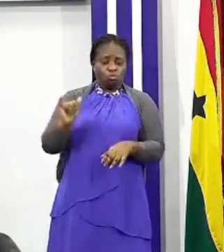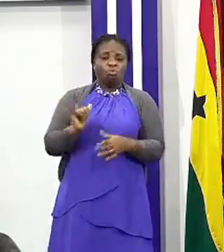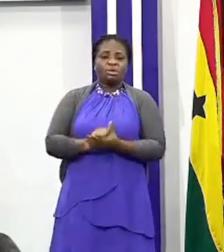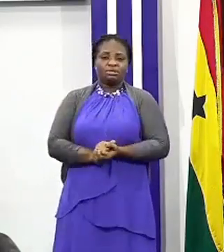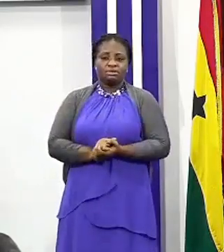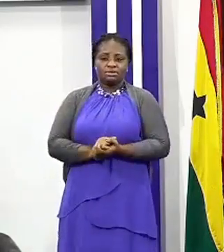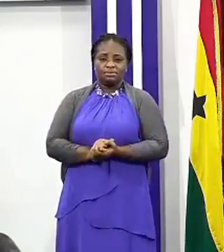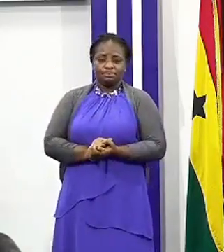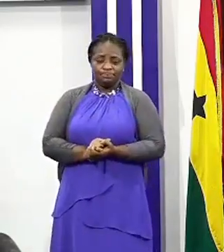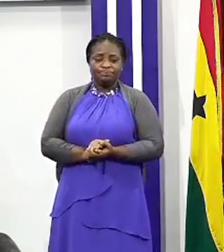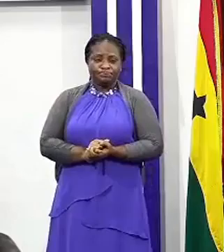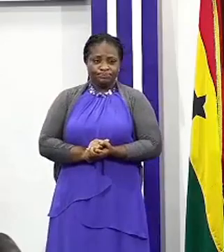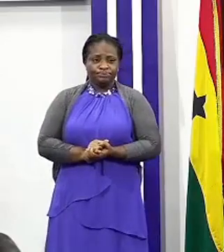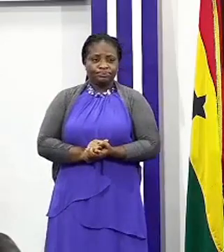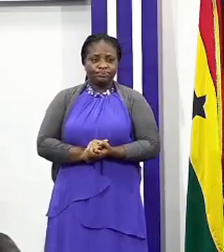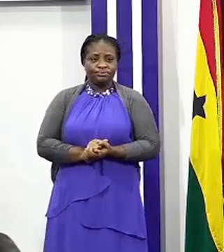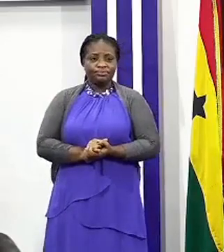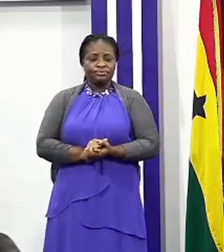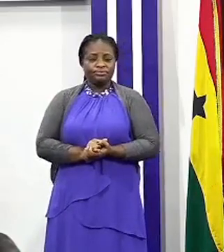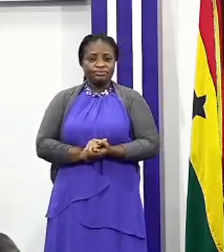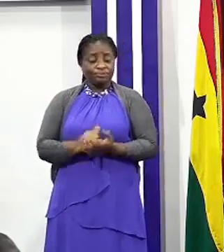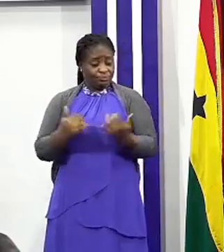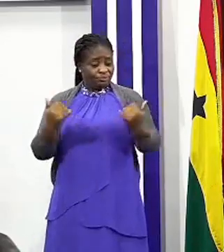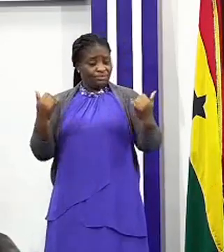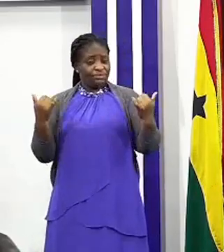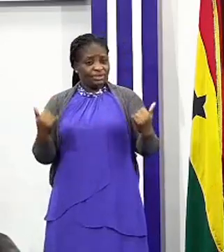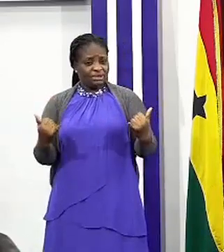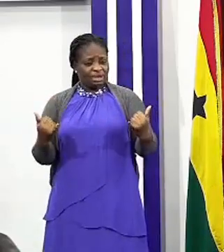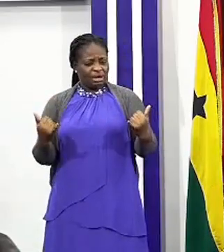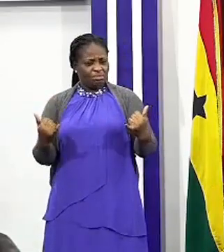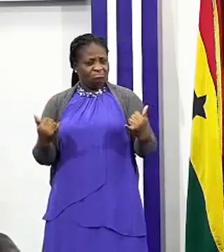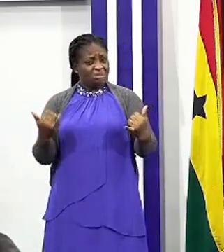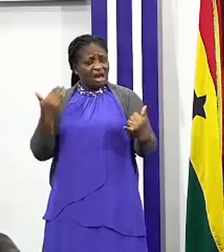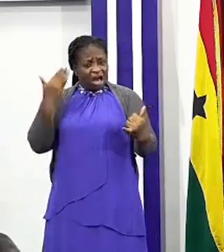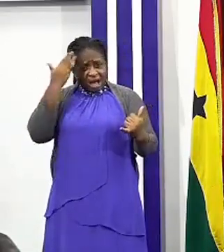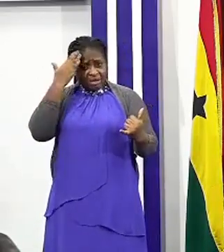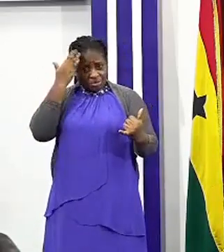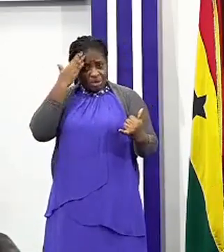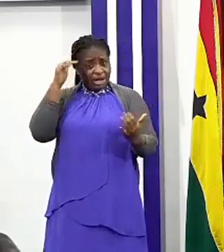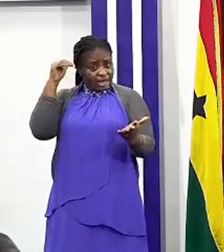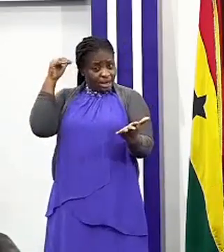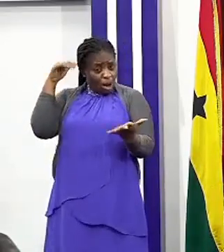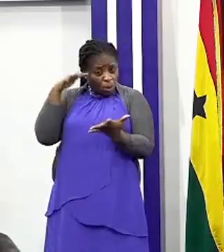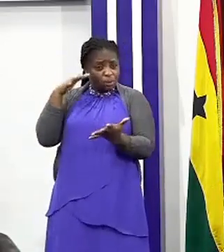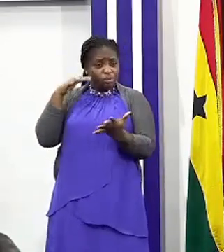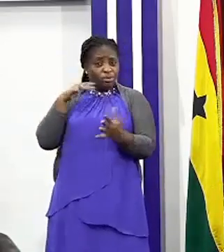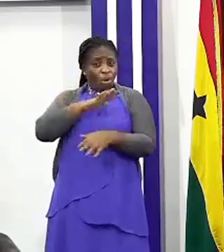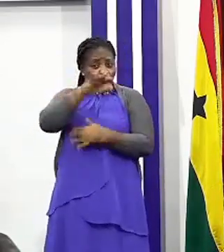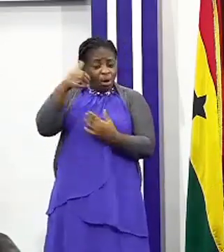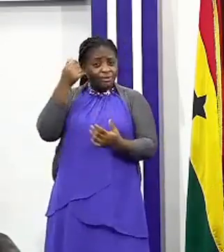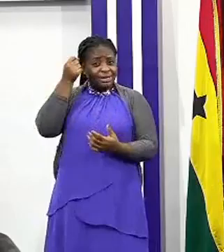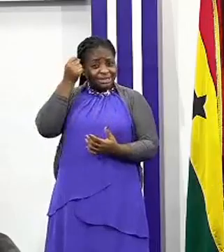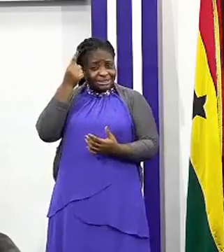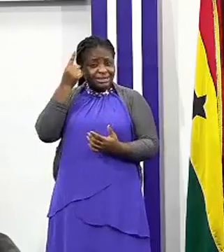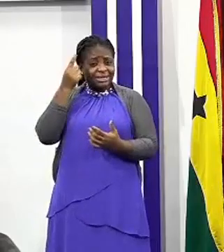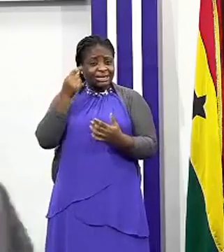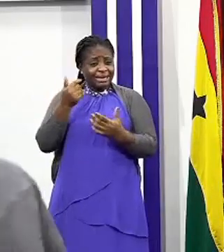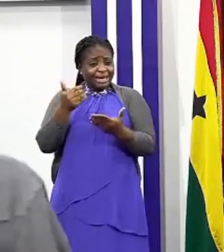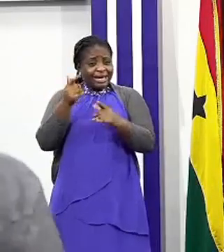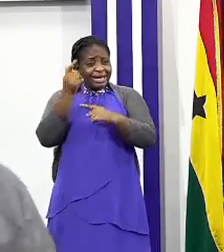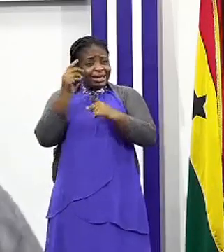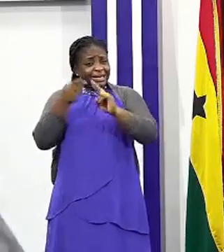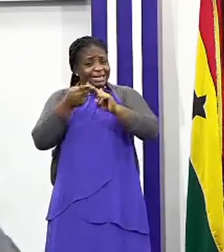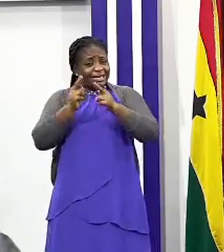better or faster rating. Now, I hope that we've understood that the number of samples